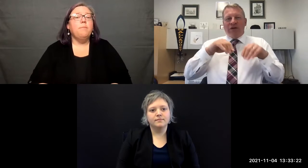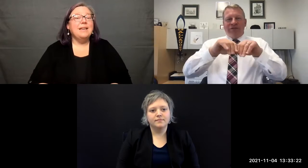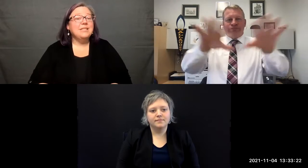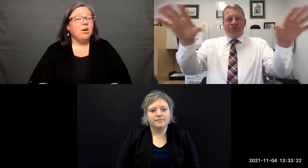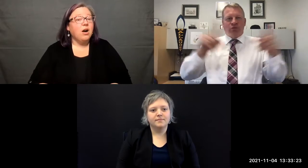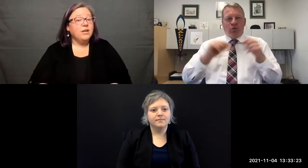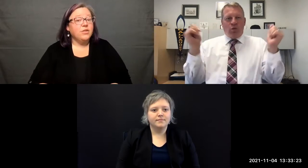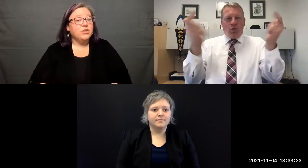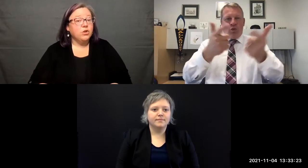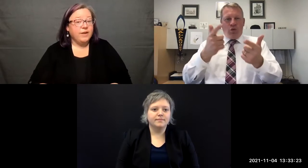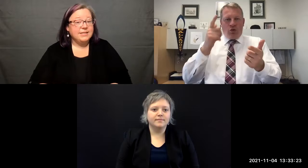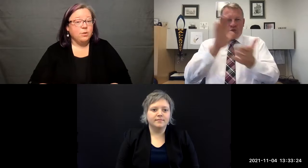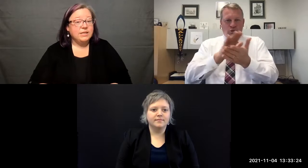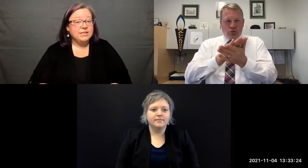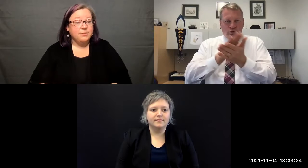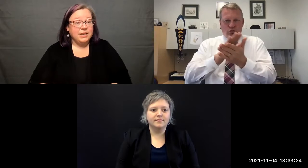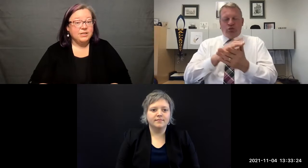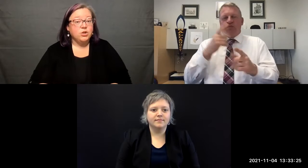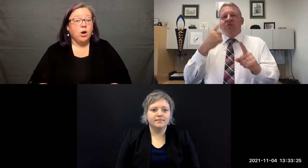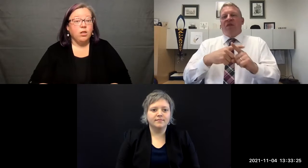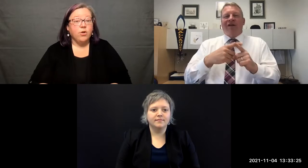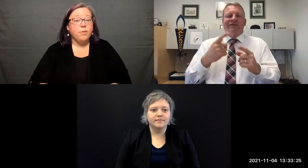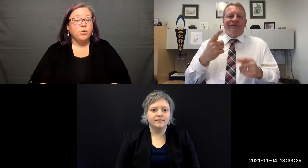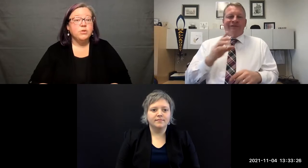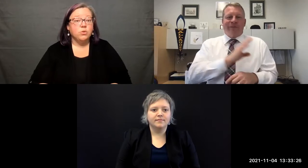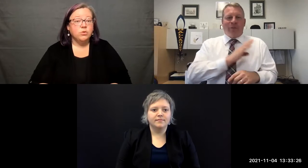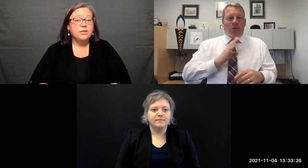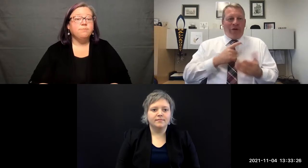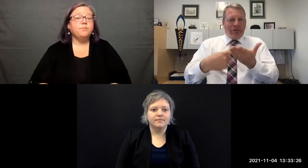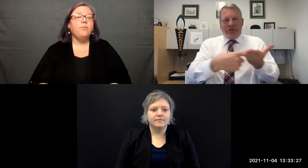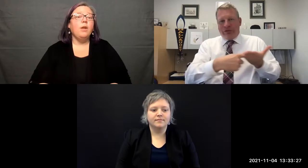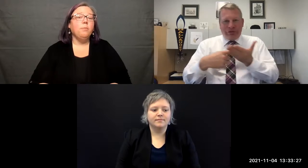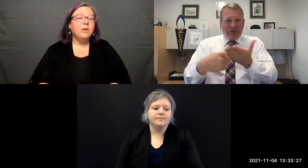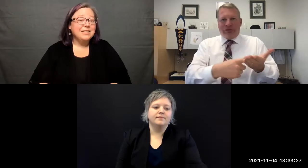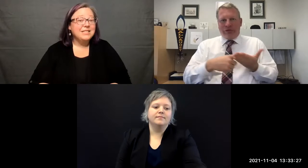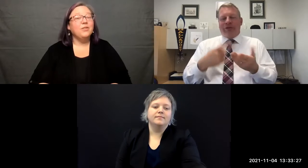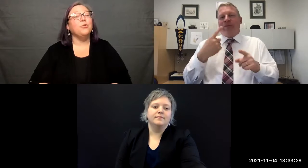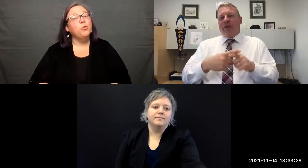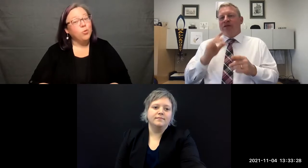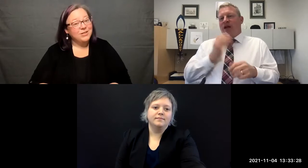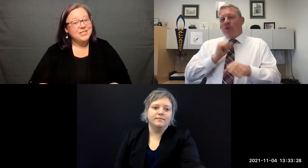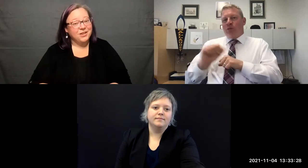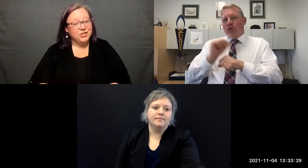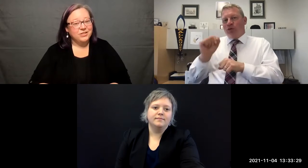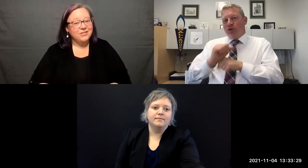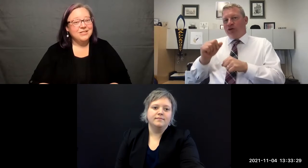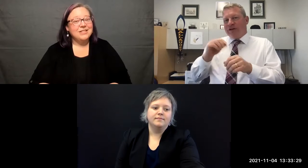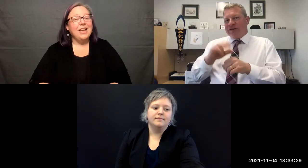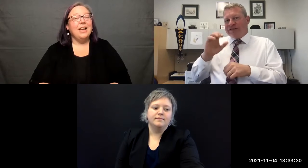Based on the surveys that we disseminated to all of our member schools, plus through board discussion